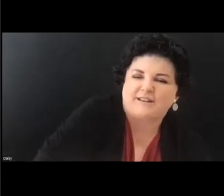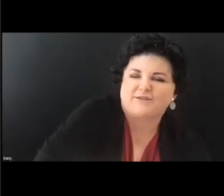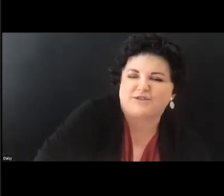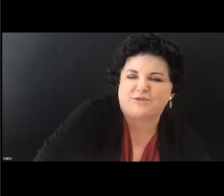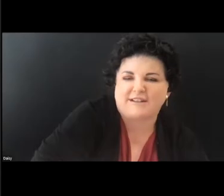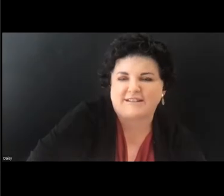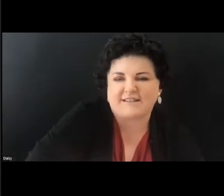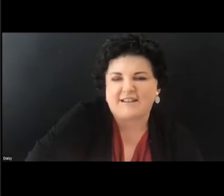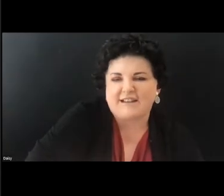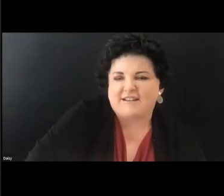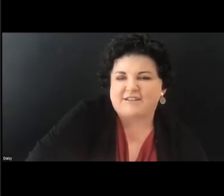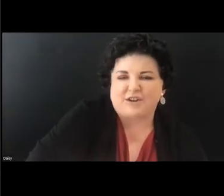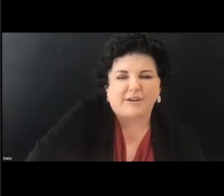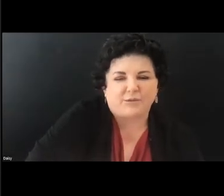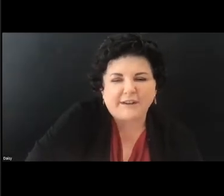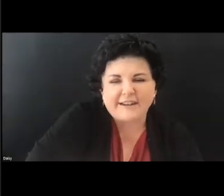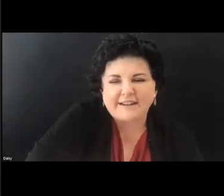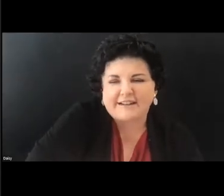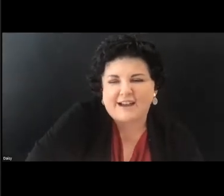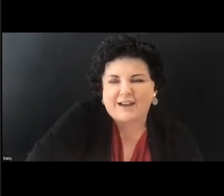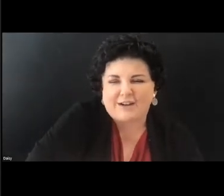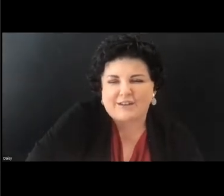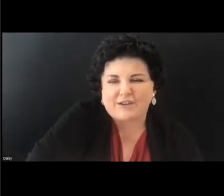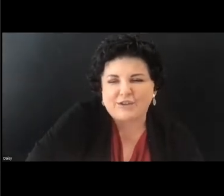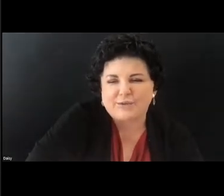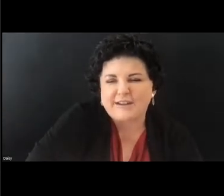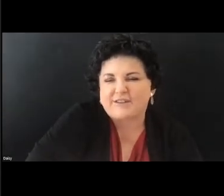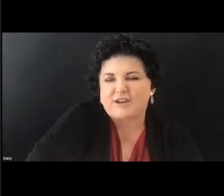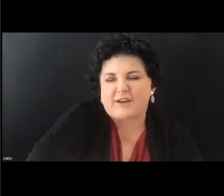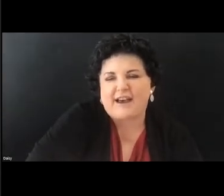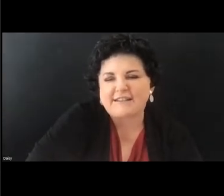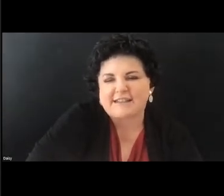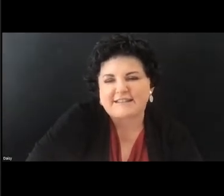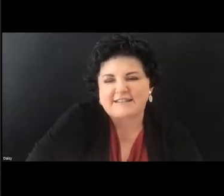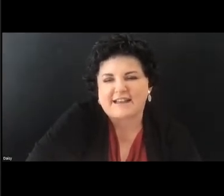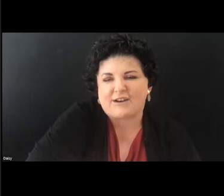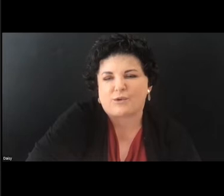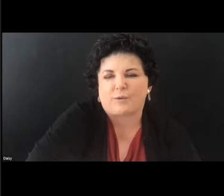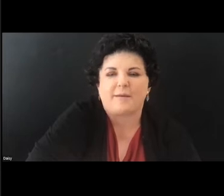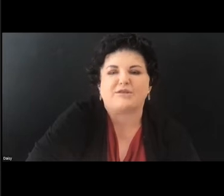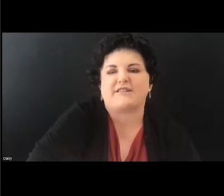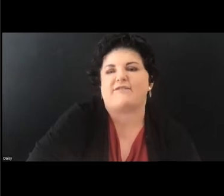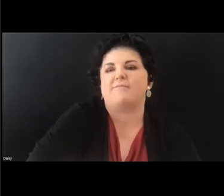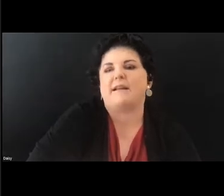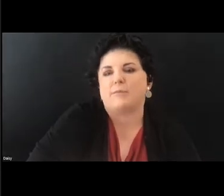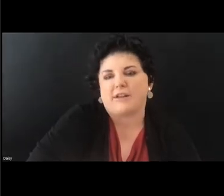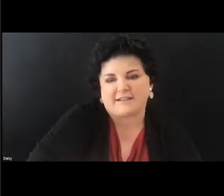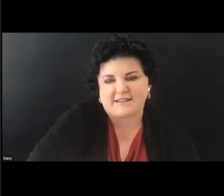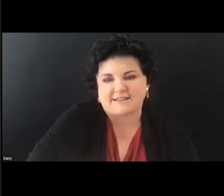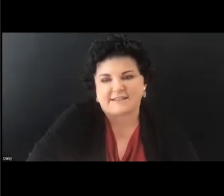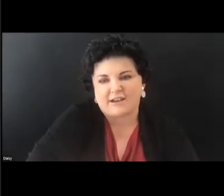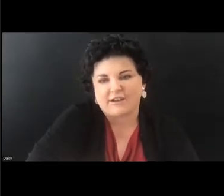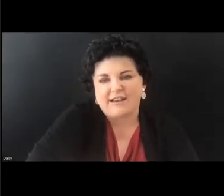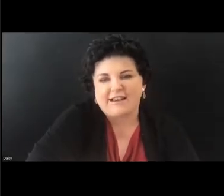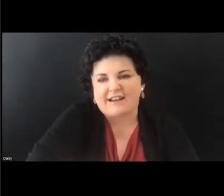how deaf students, you know, can read and how do they learn to read if they don't have access to sound, or maybe just have minimal access